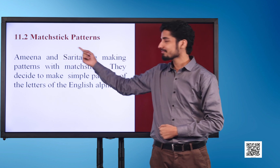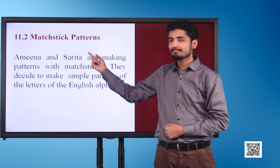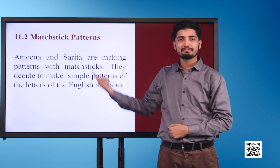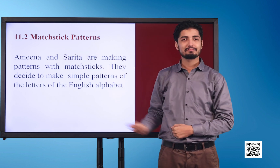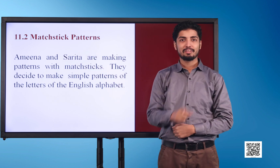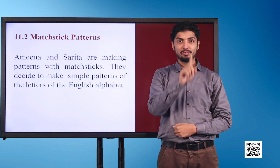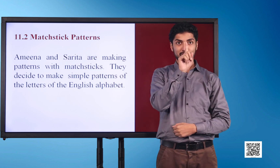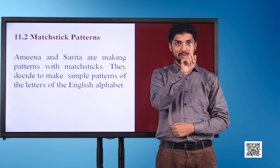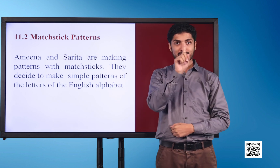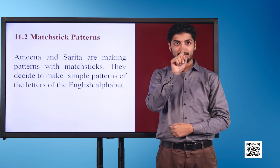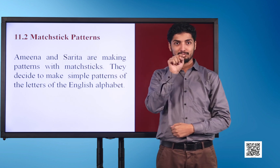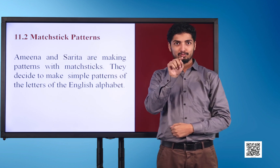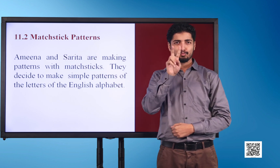11.2 Matchstick Patterns.